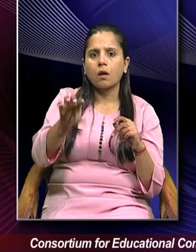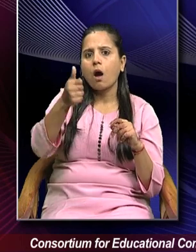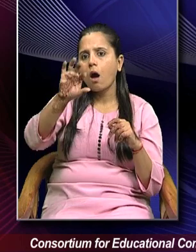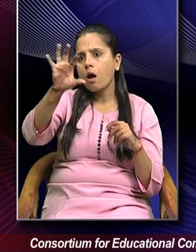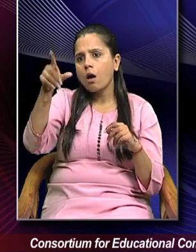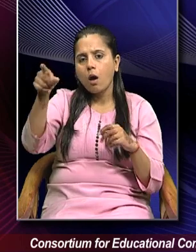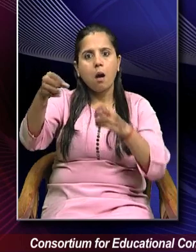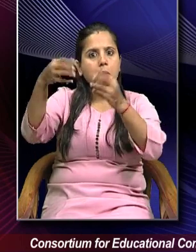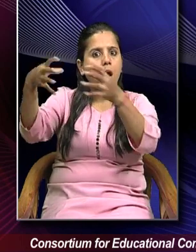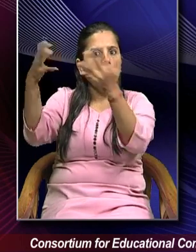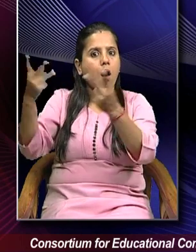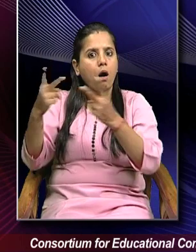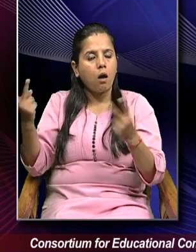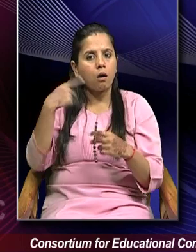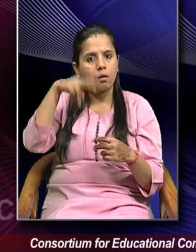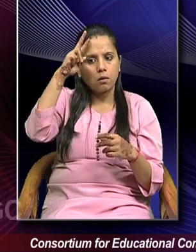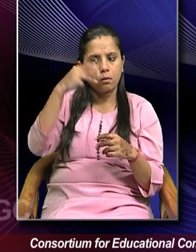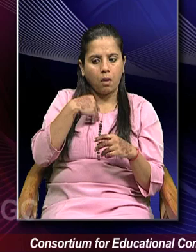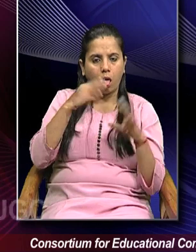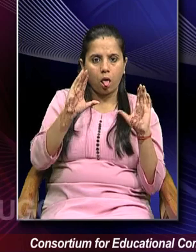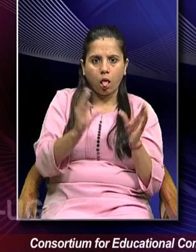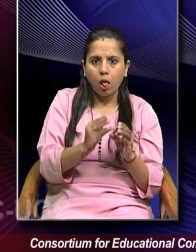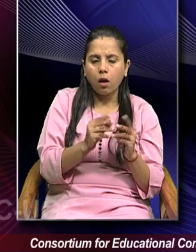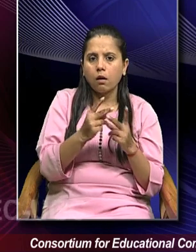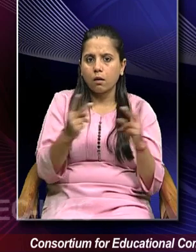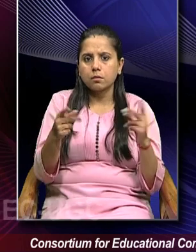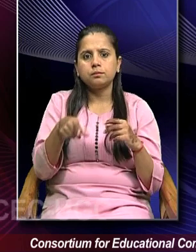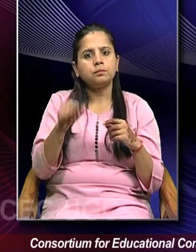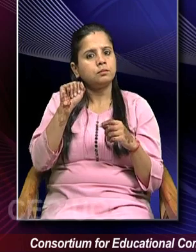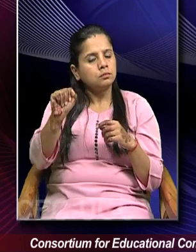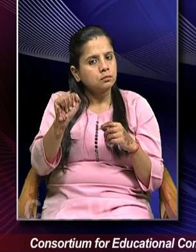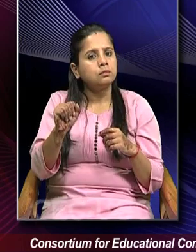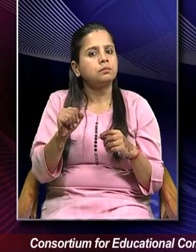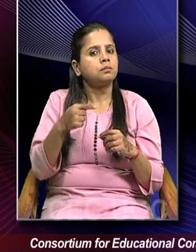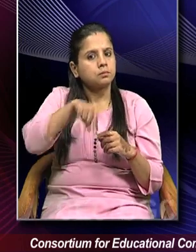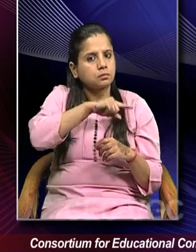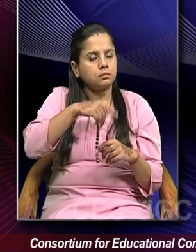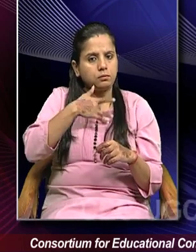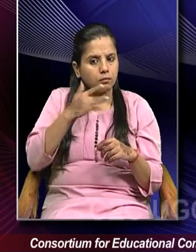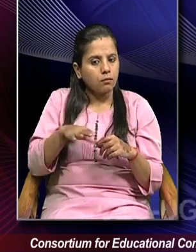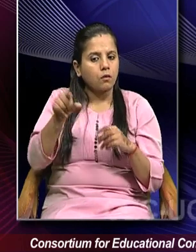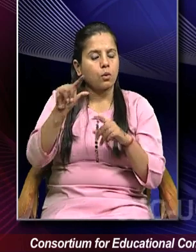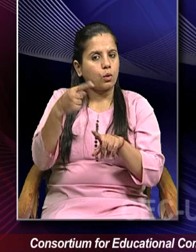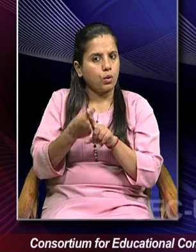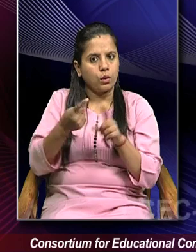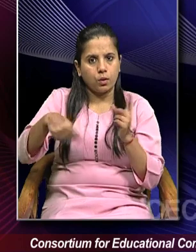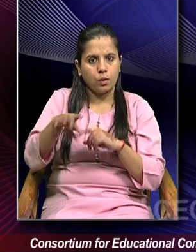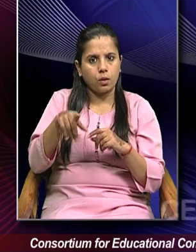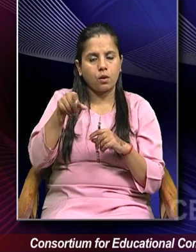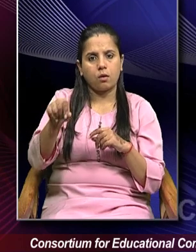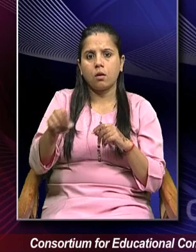and how these nations, they were trying to in a way encircle Germany, and British had a